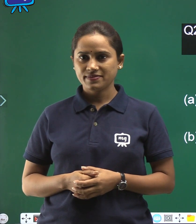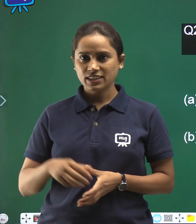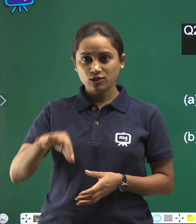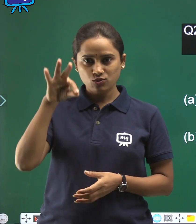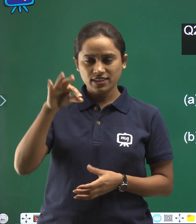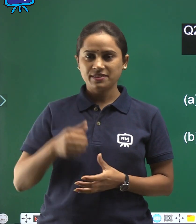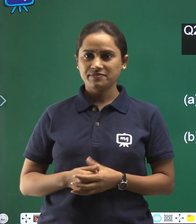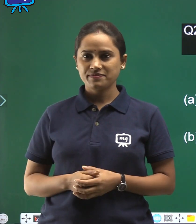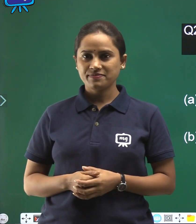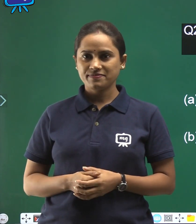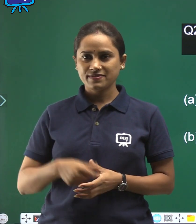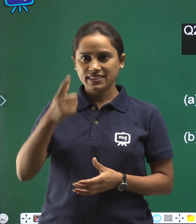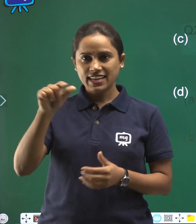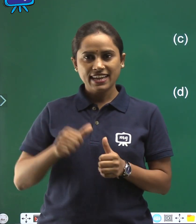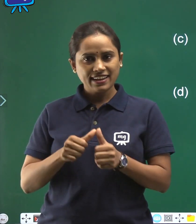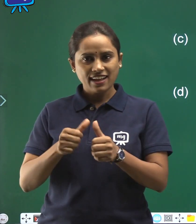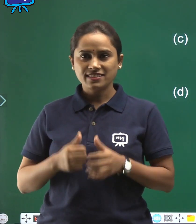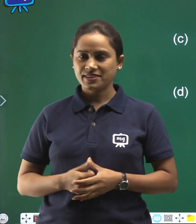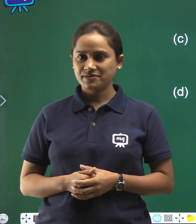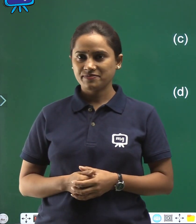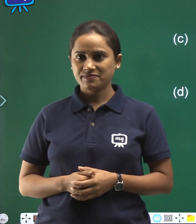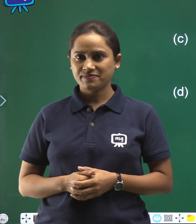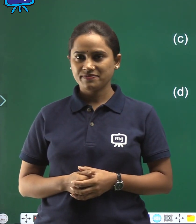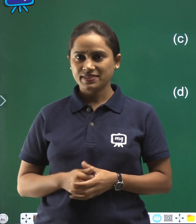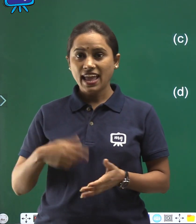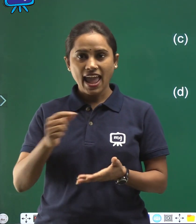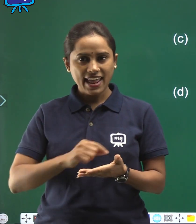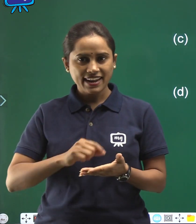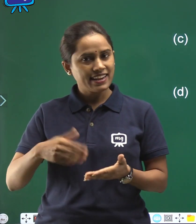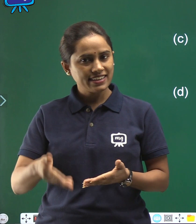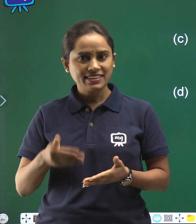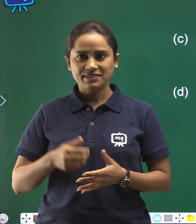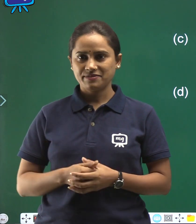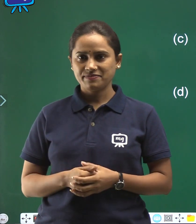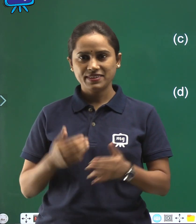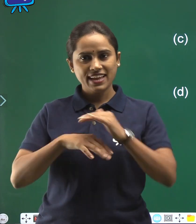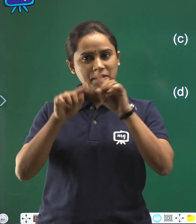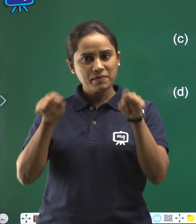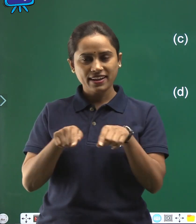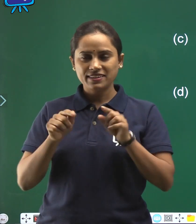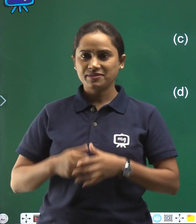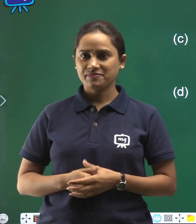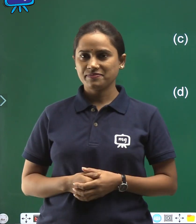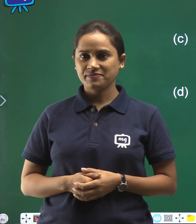Choose the correct answer and write it in bracket.